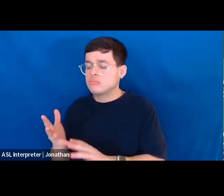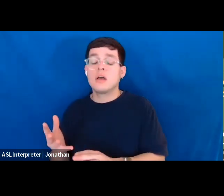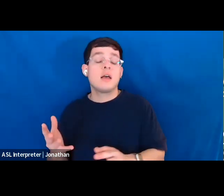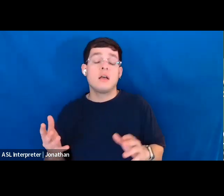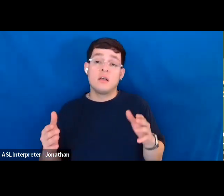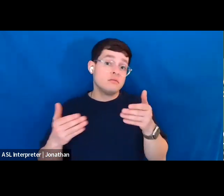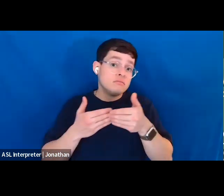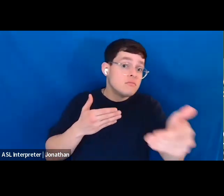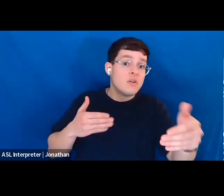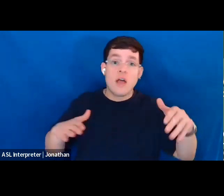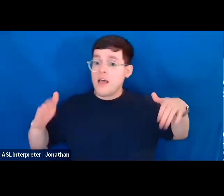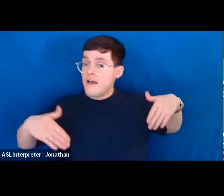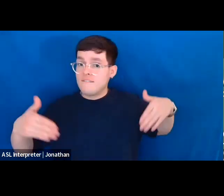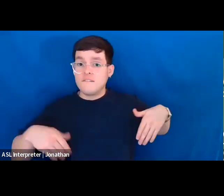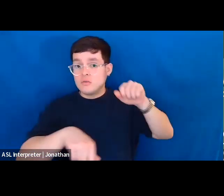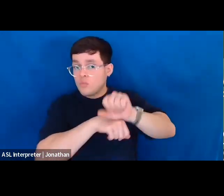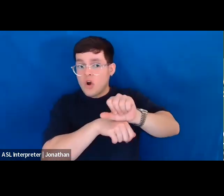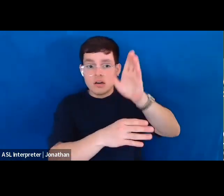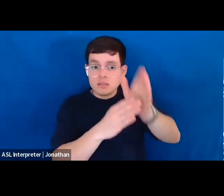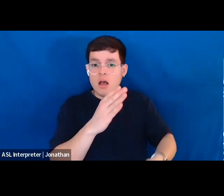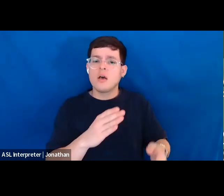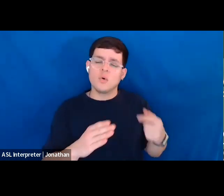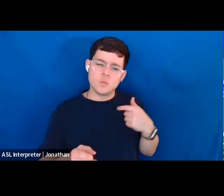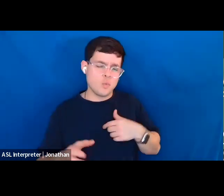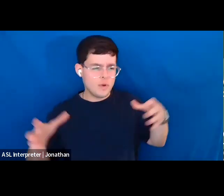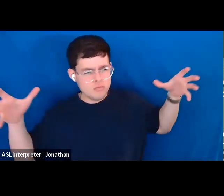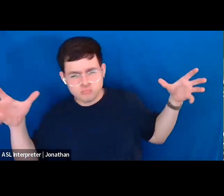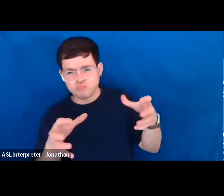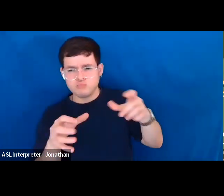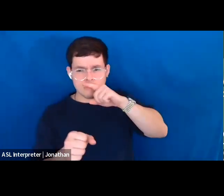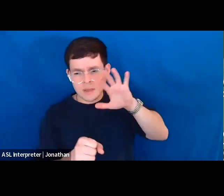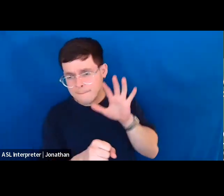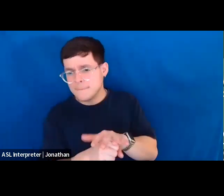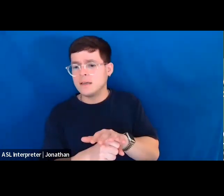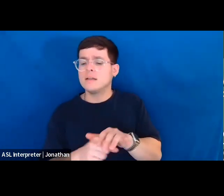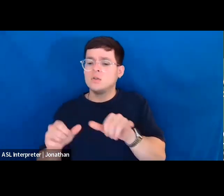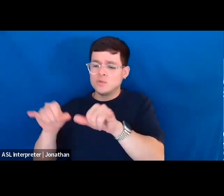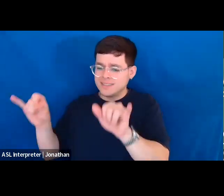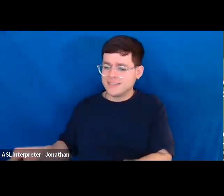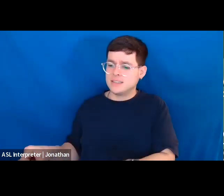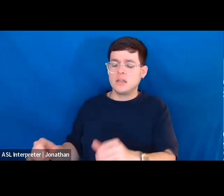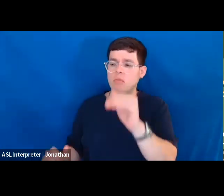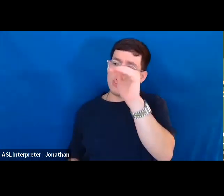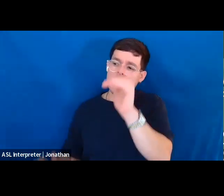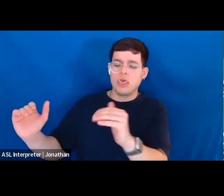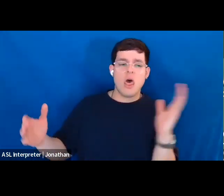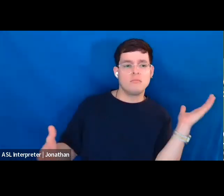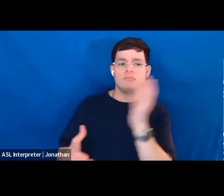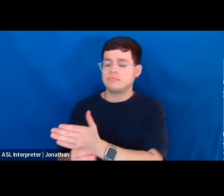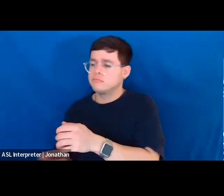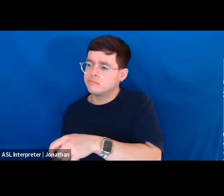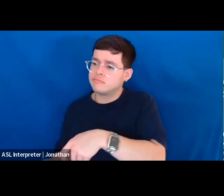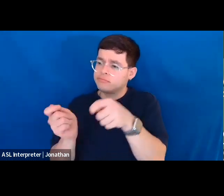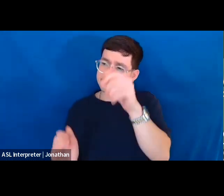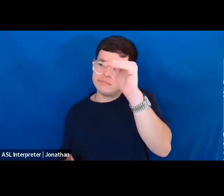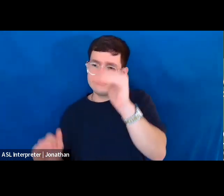done. We are committed with you to disrupting inequity. And